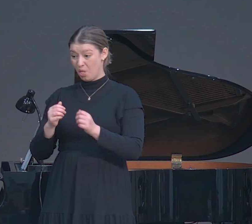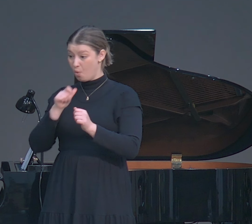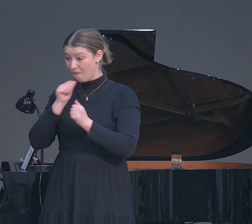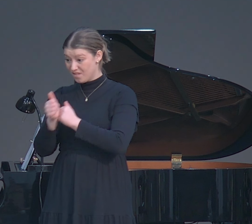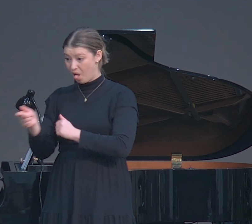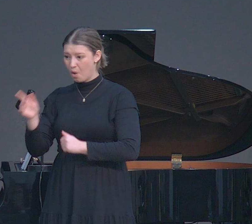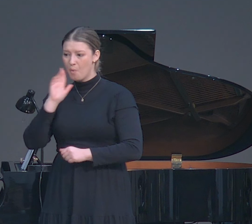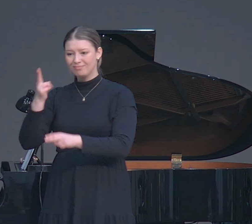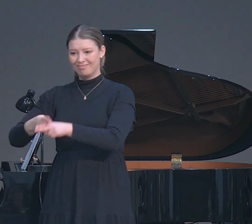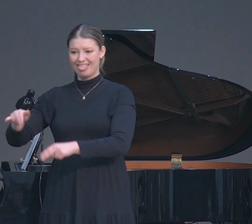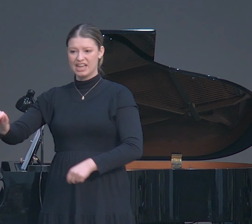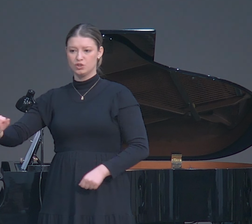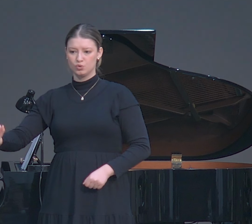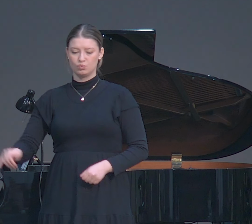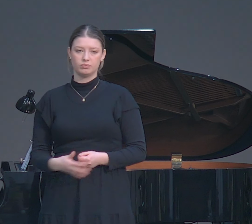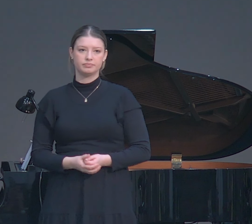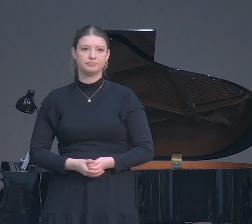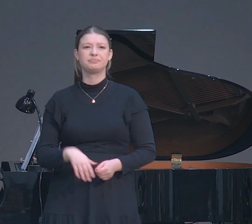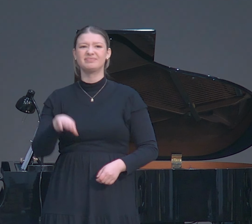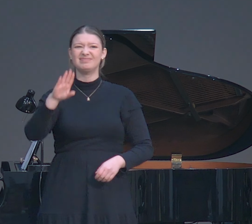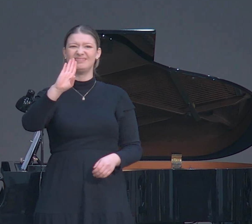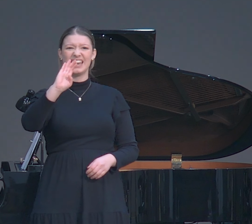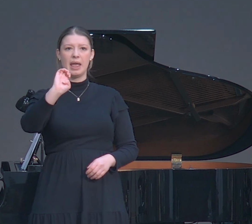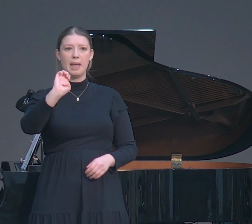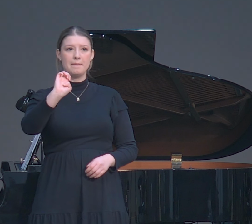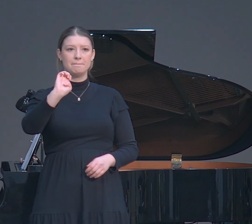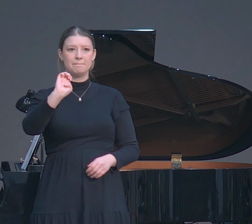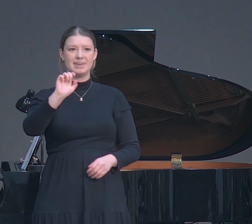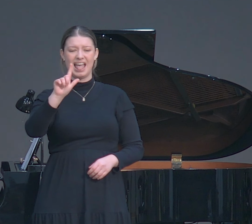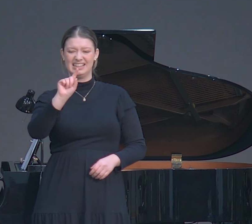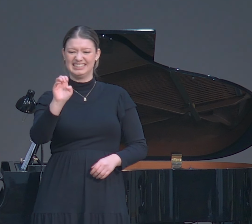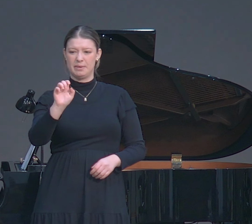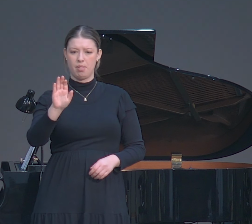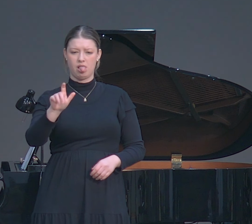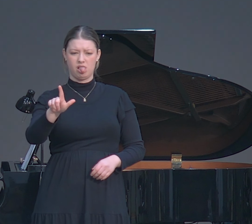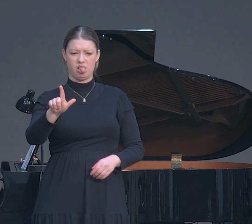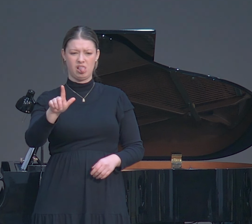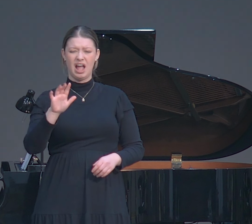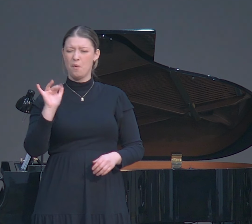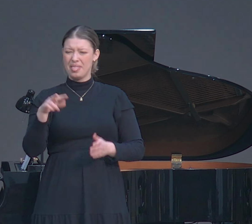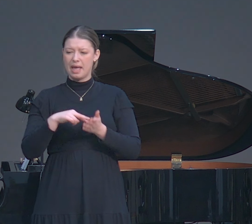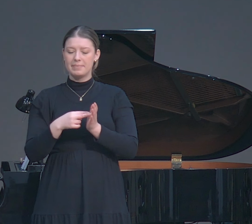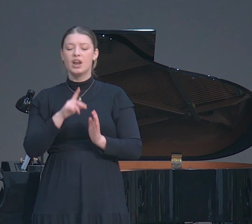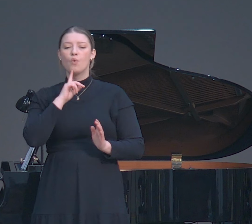is reference that brings to mind the blasphemy